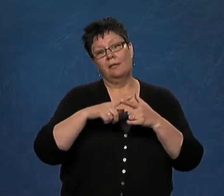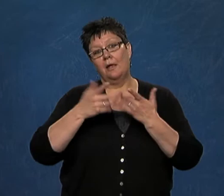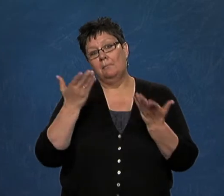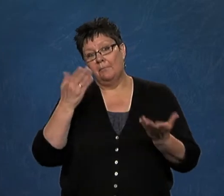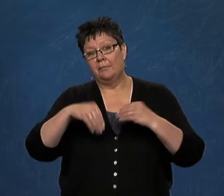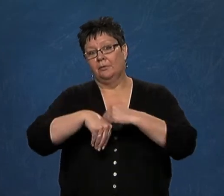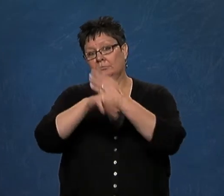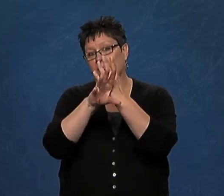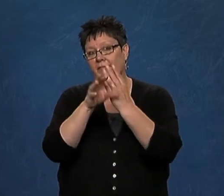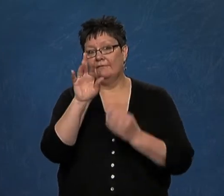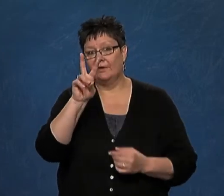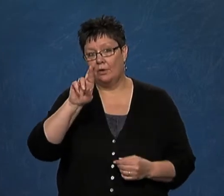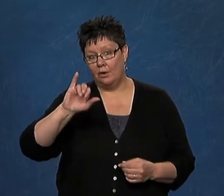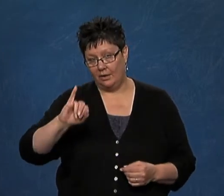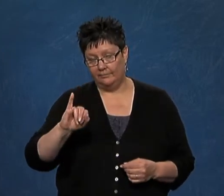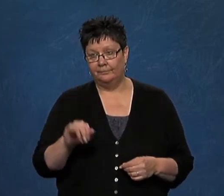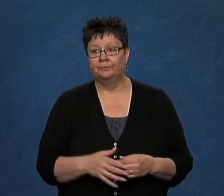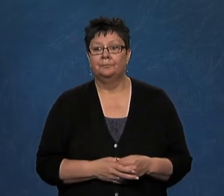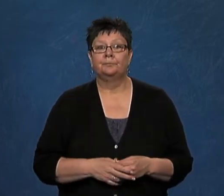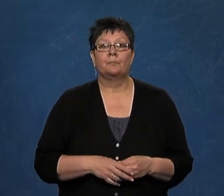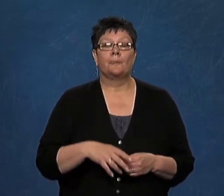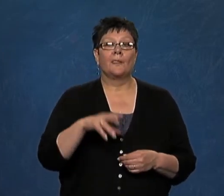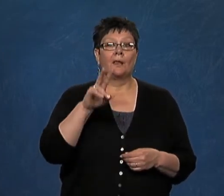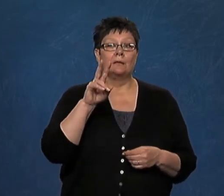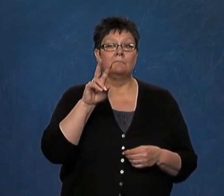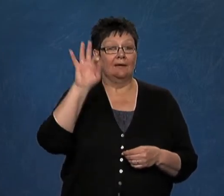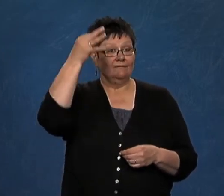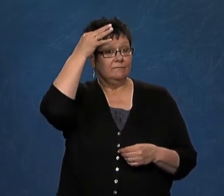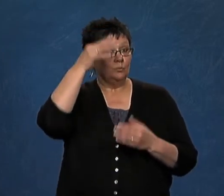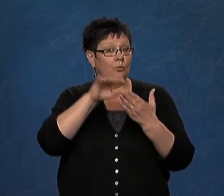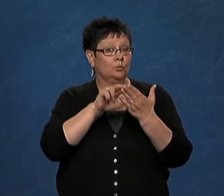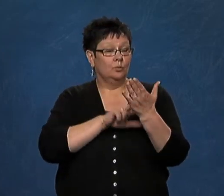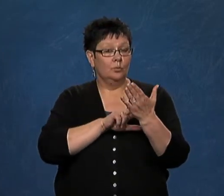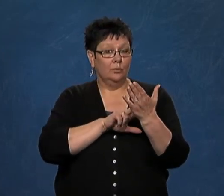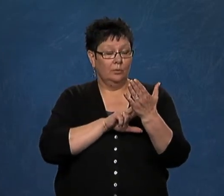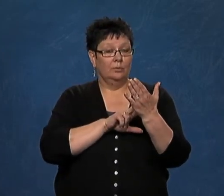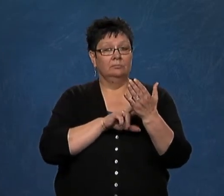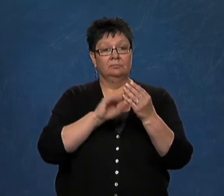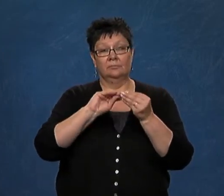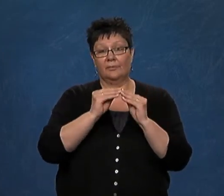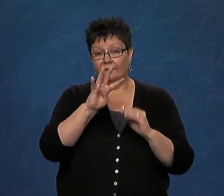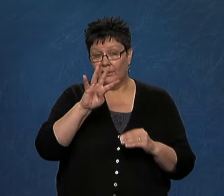VRI. So VRI is a possibility if the defendant stays.